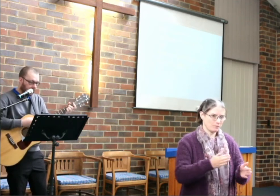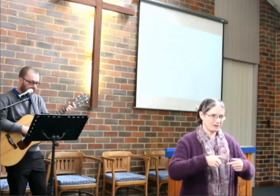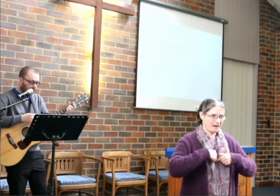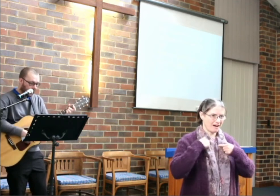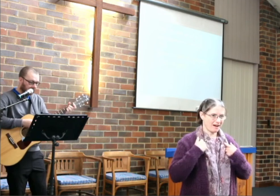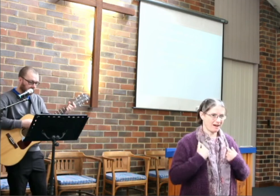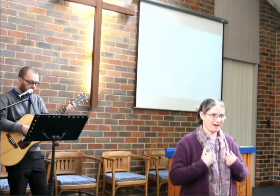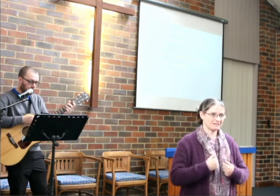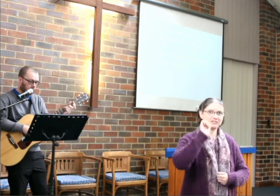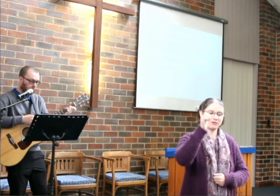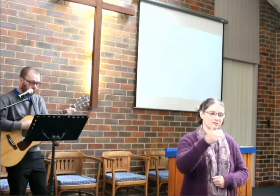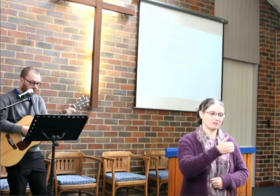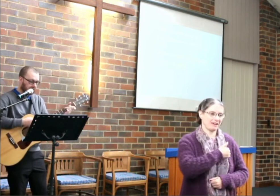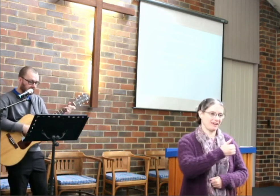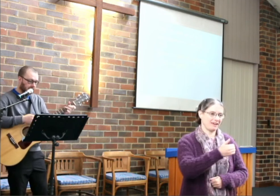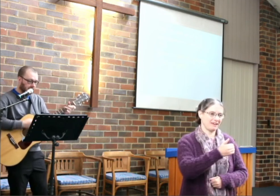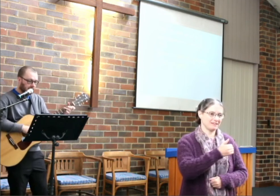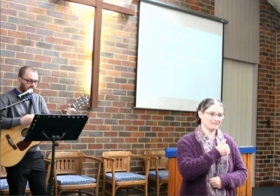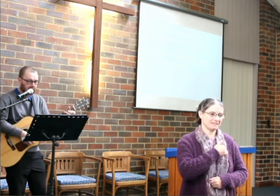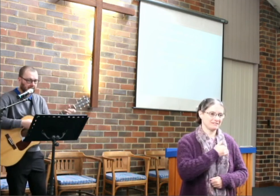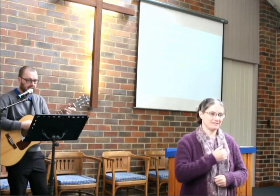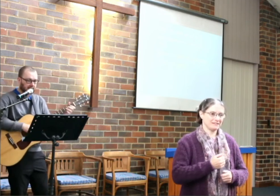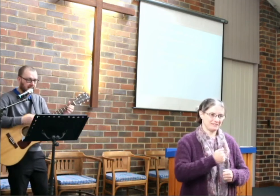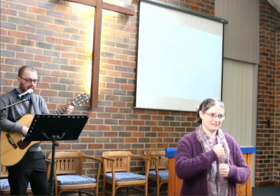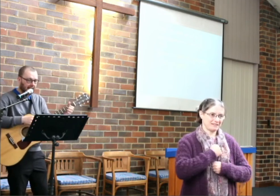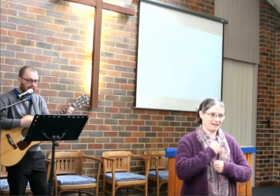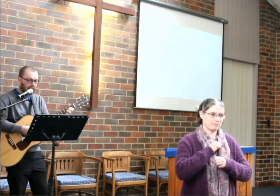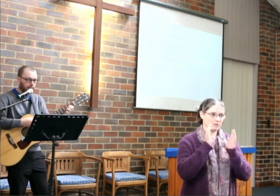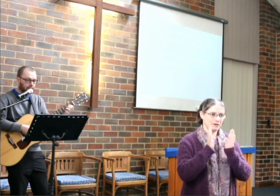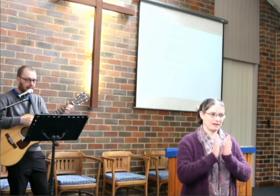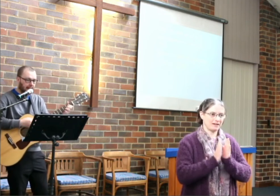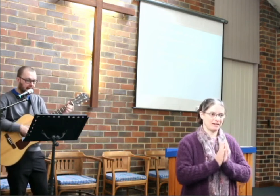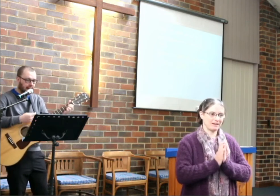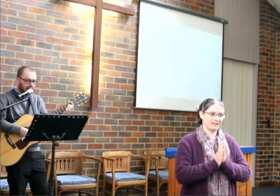Open our hearts to your grace, this is our